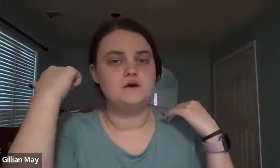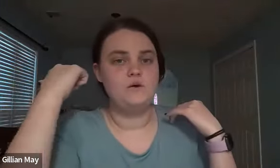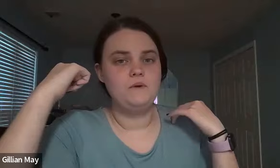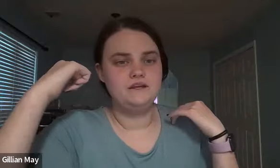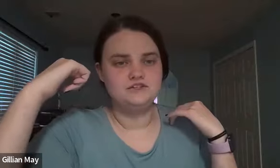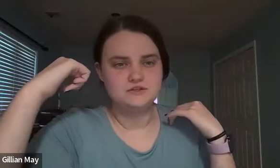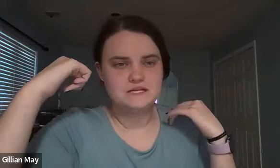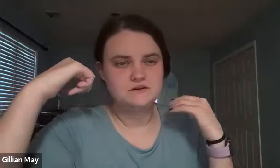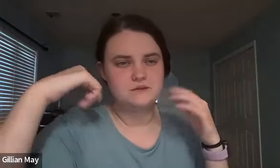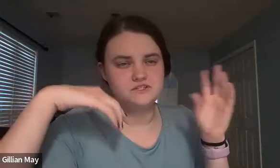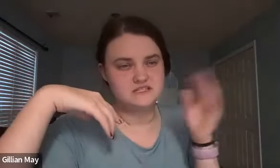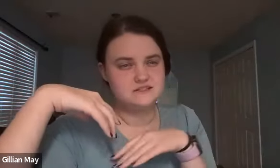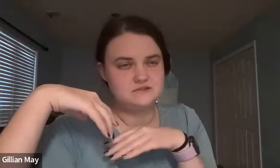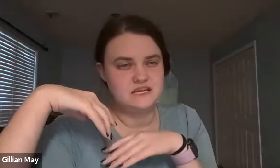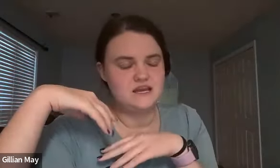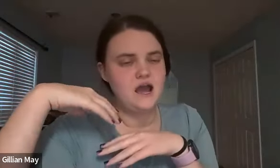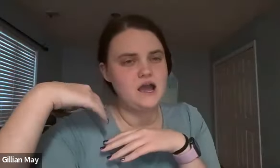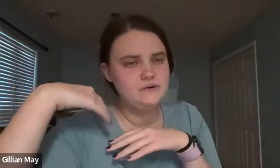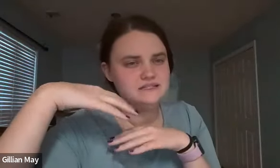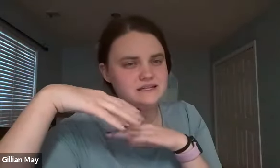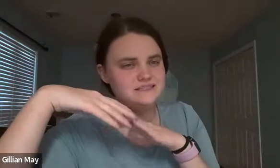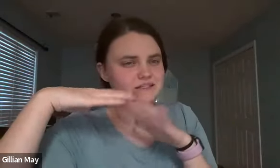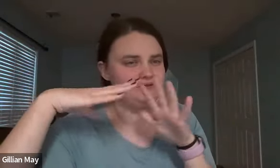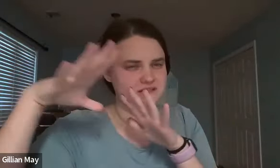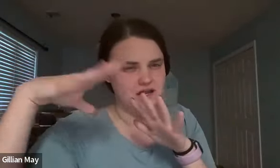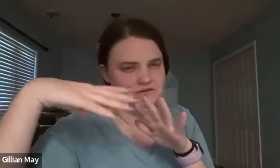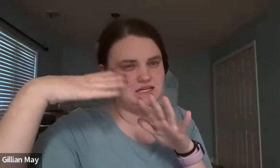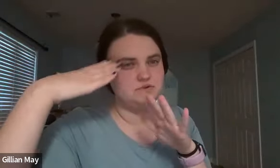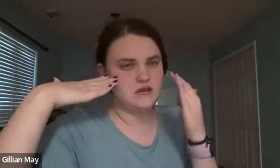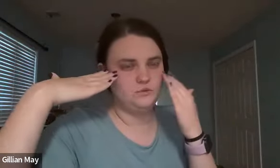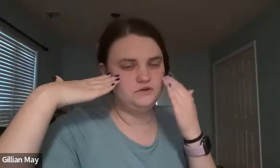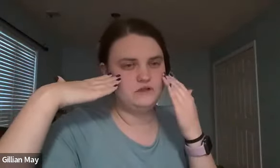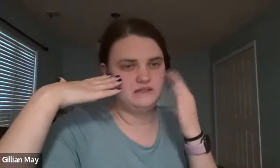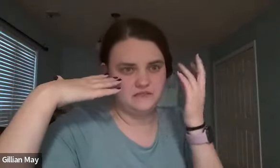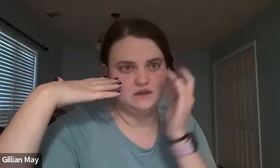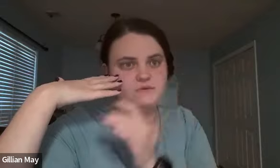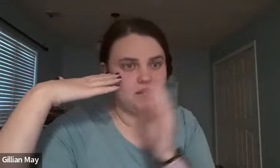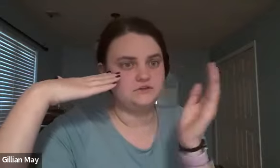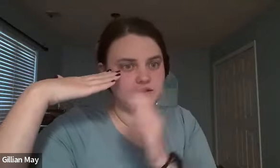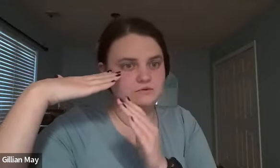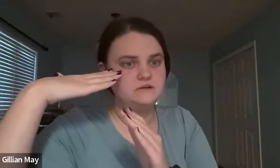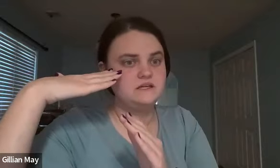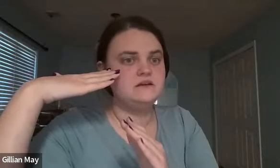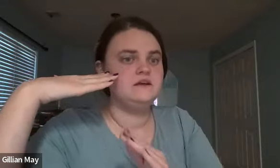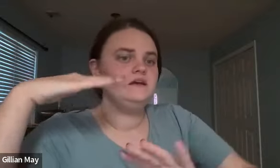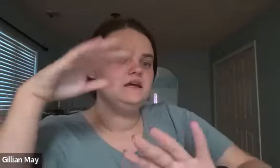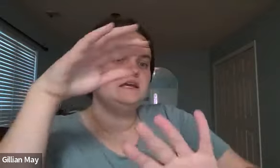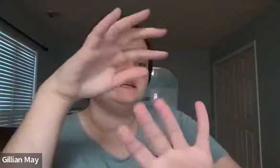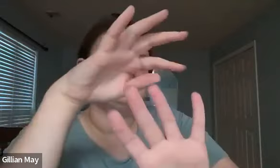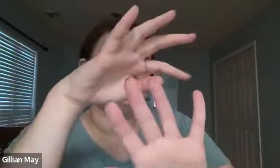So when you're doing your numbers 6 through 10, I always like to use this kind of example to help you like think of what your number would be. Is